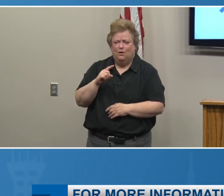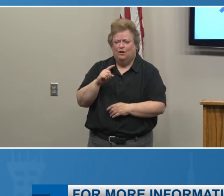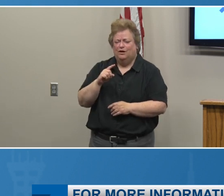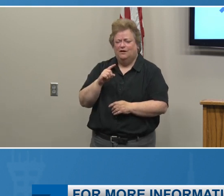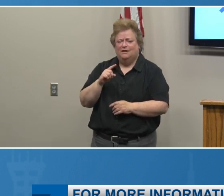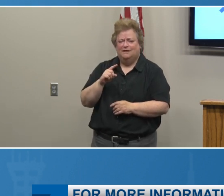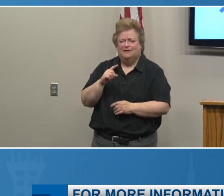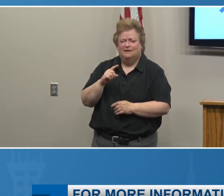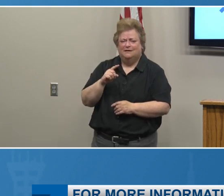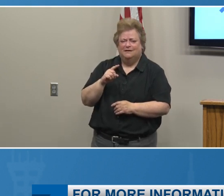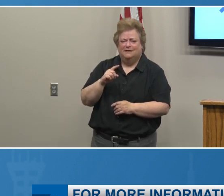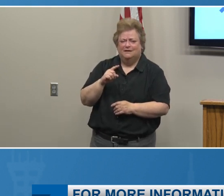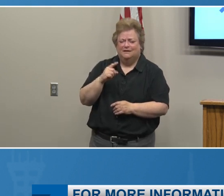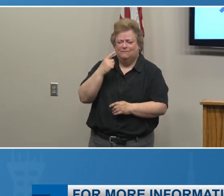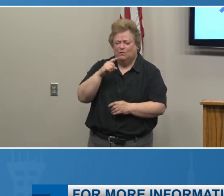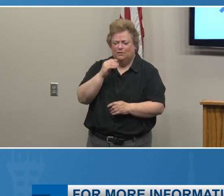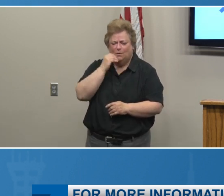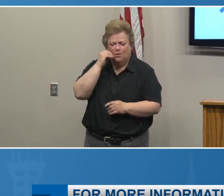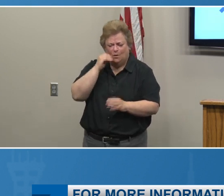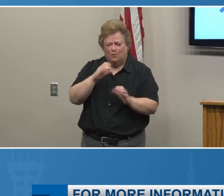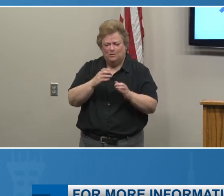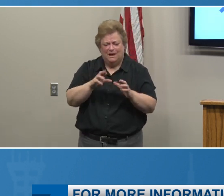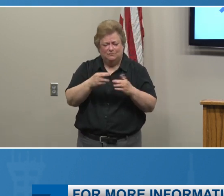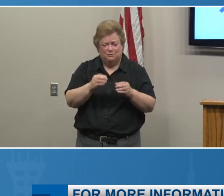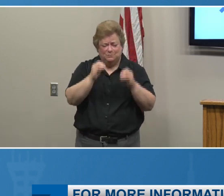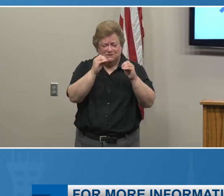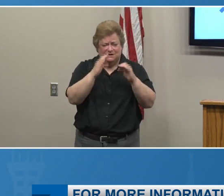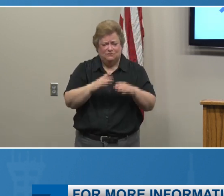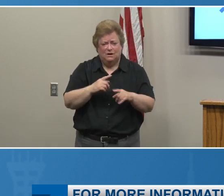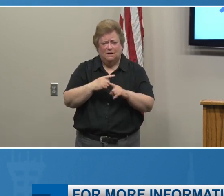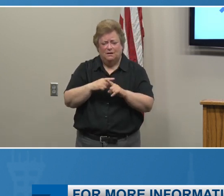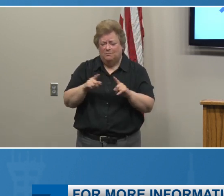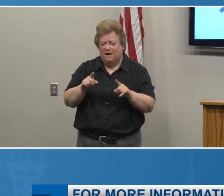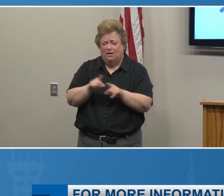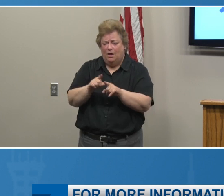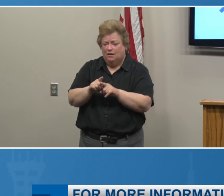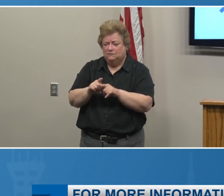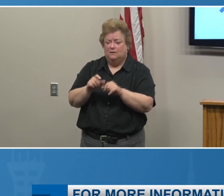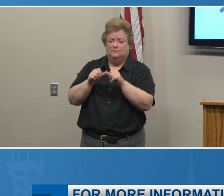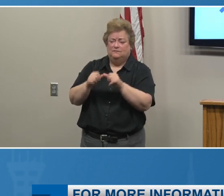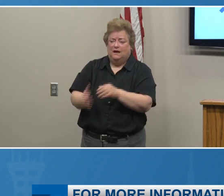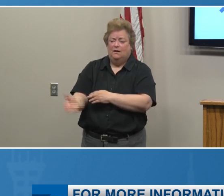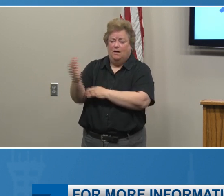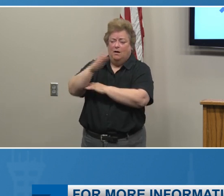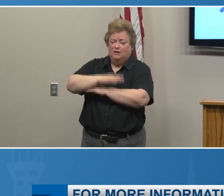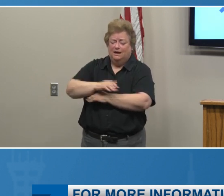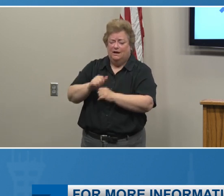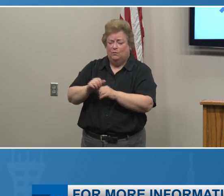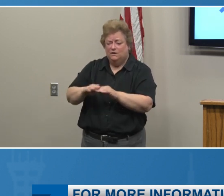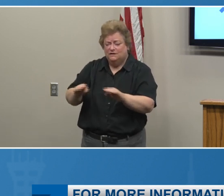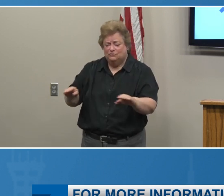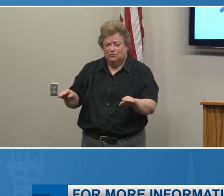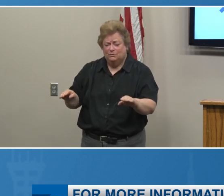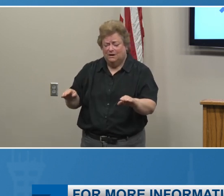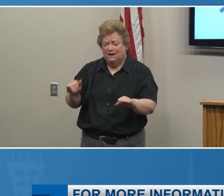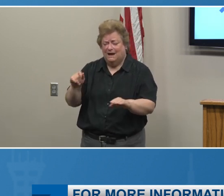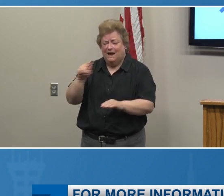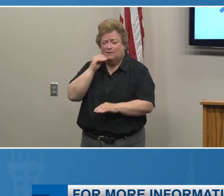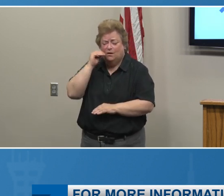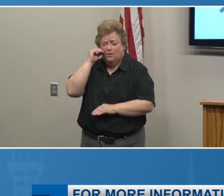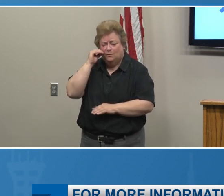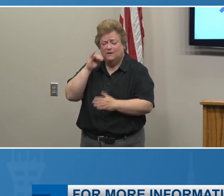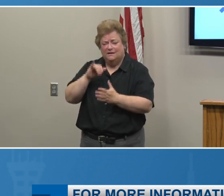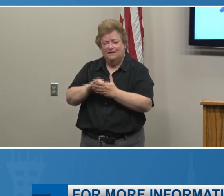coming home classroom teachers but also being at home all day with our children that's a different scenario